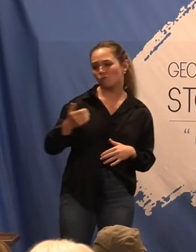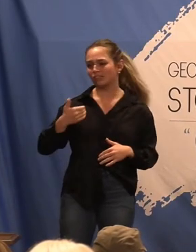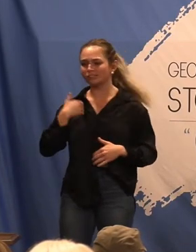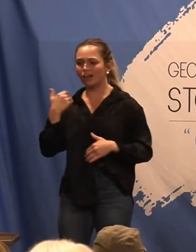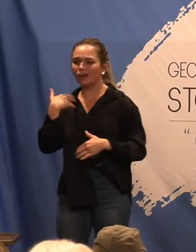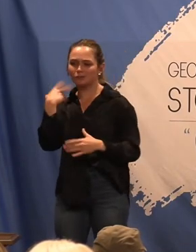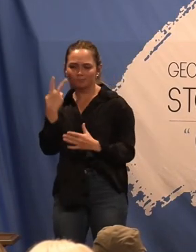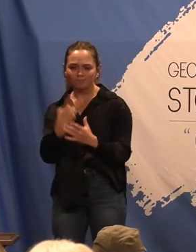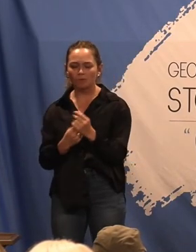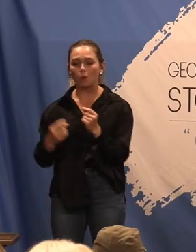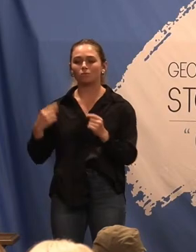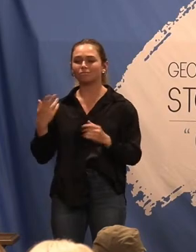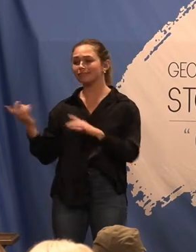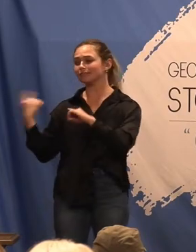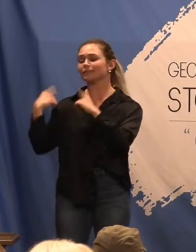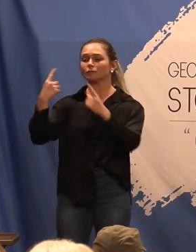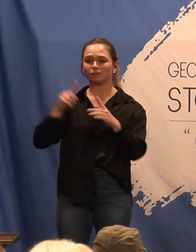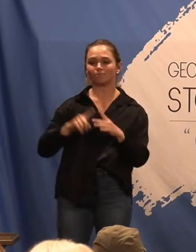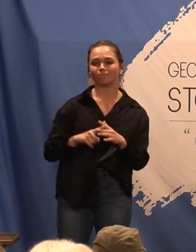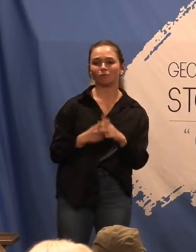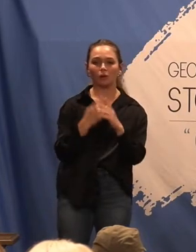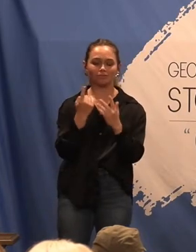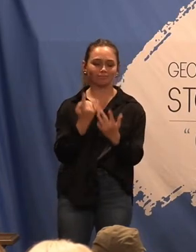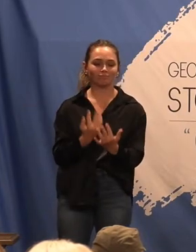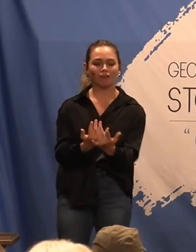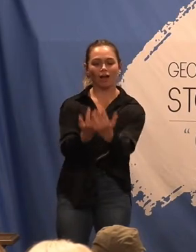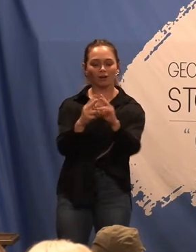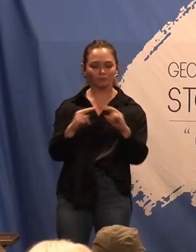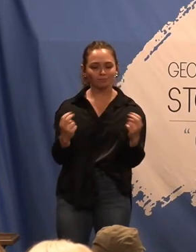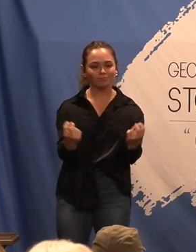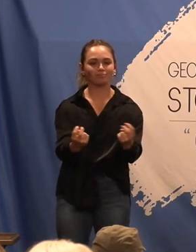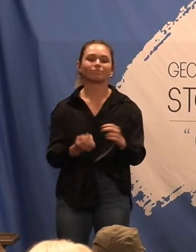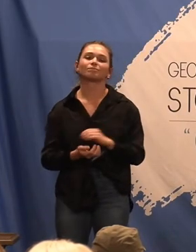we discovered fire.